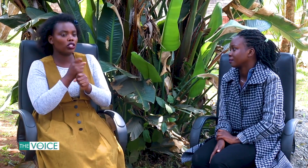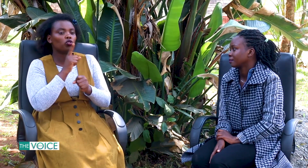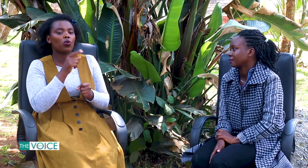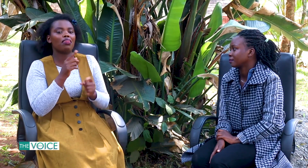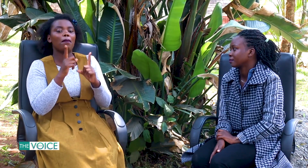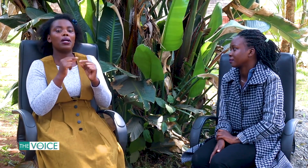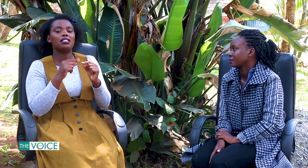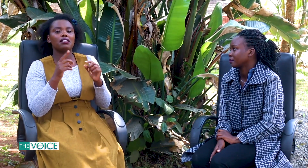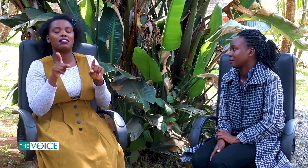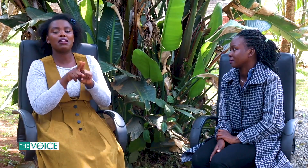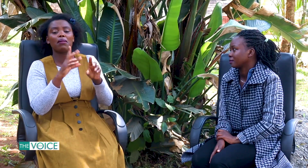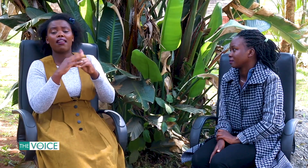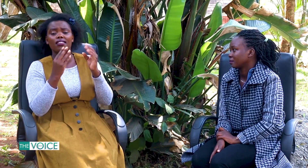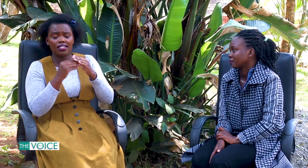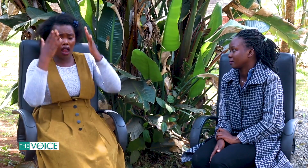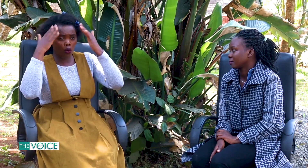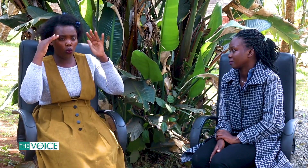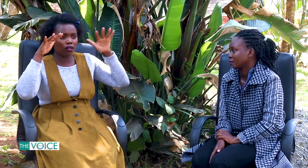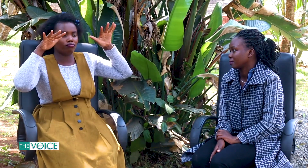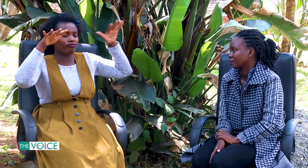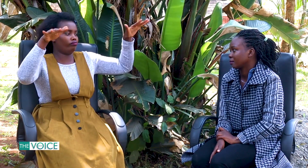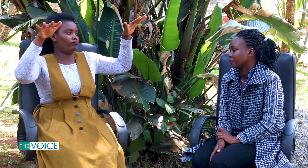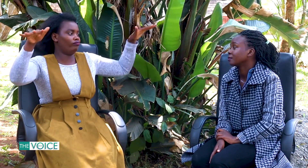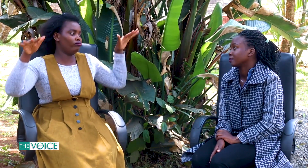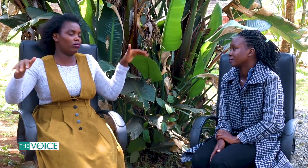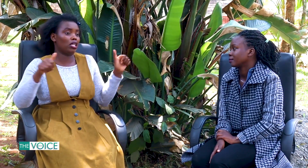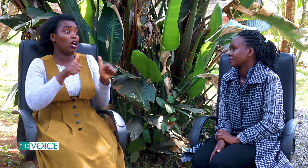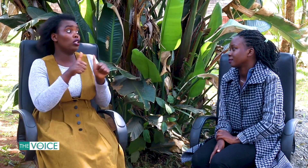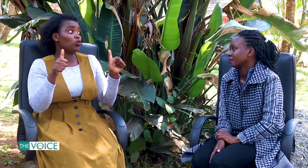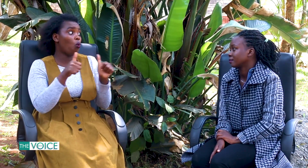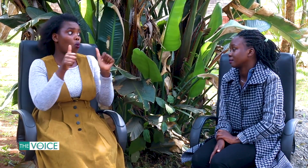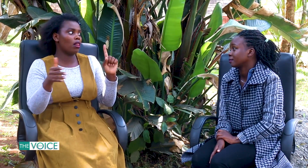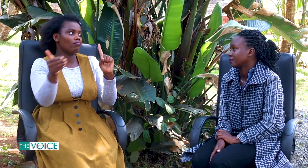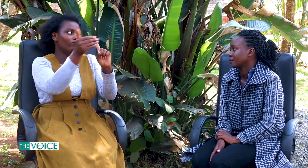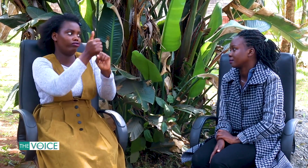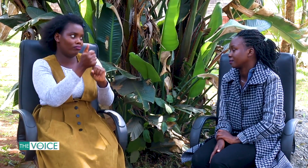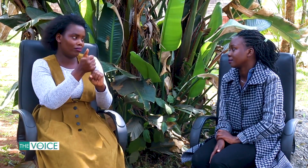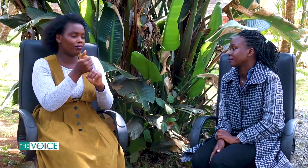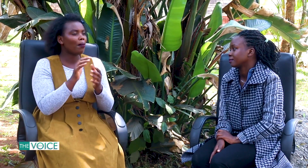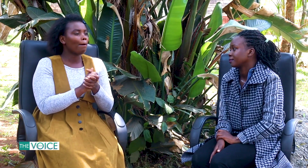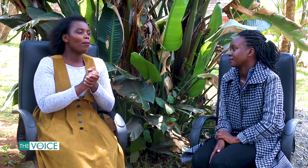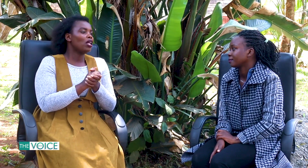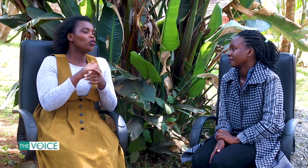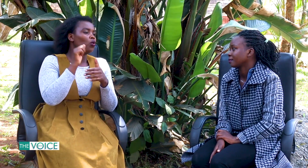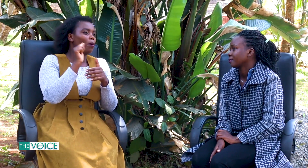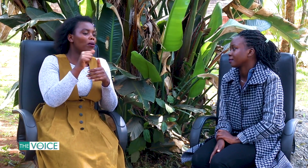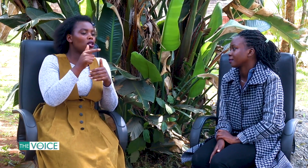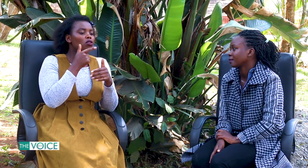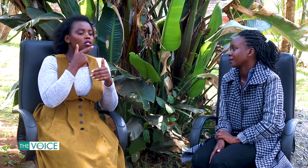persons with mental health, especially in the rural areas. And you